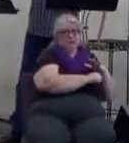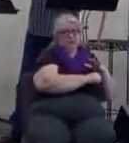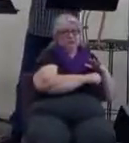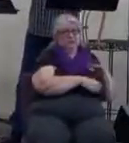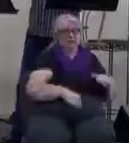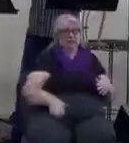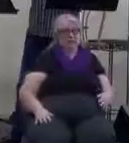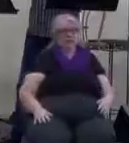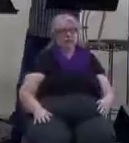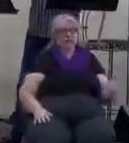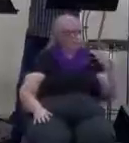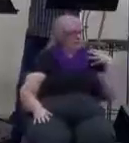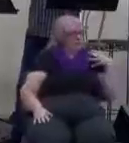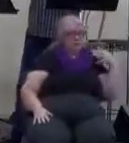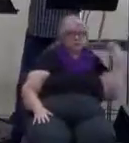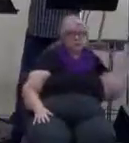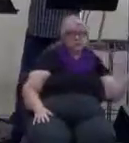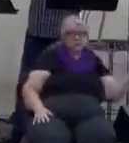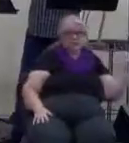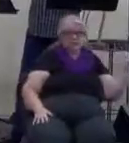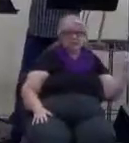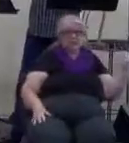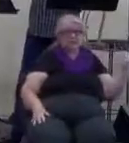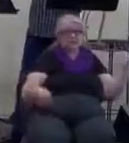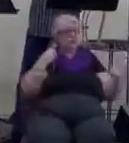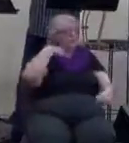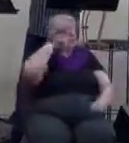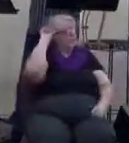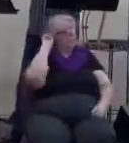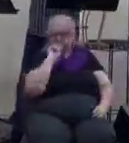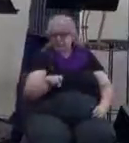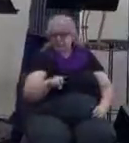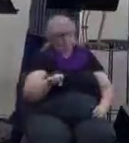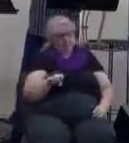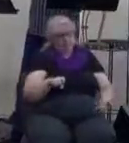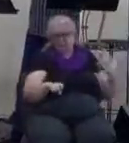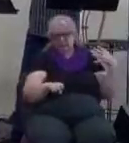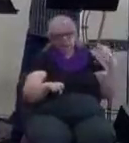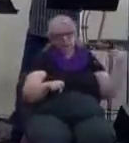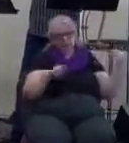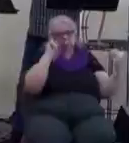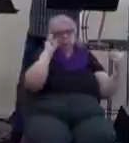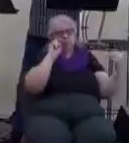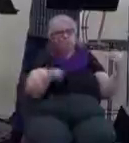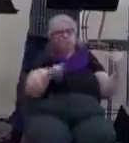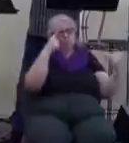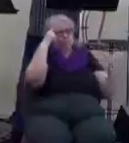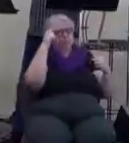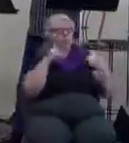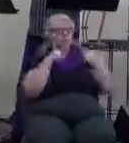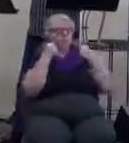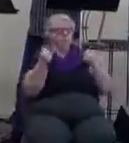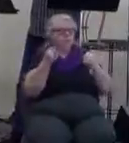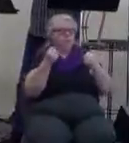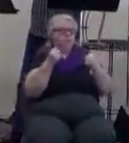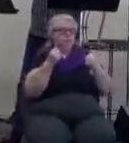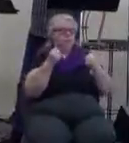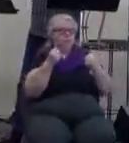We can't withdraw. We have to be bold. Fear sets in and causes jealousy.